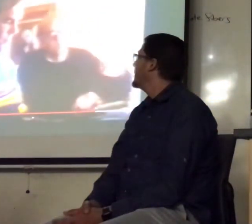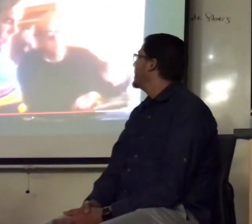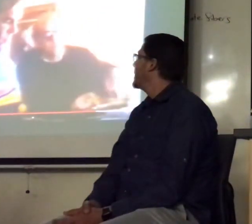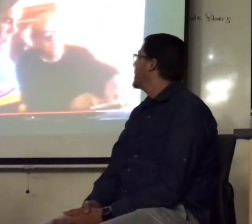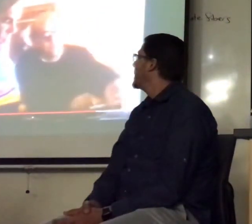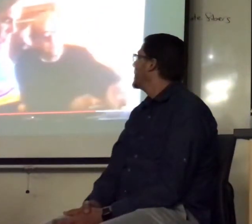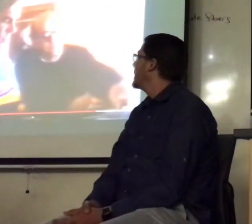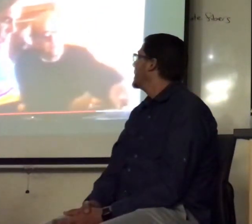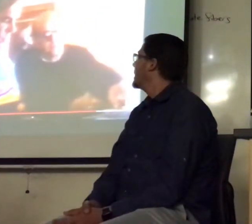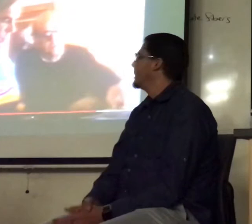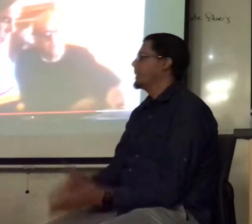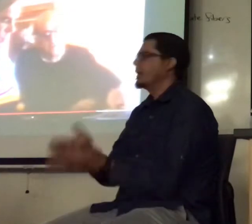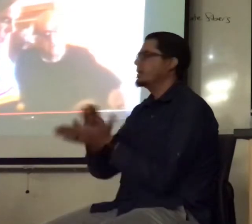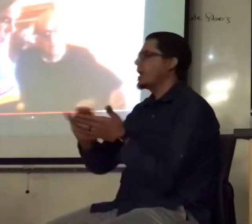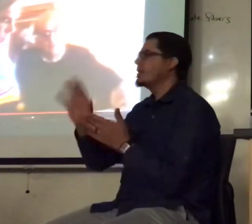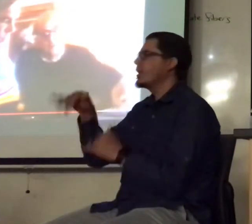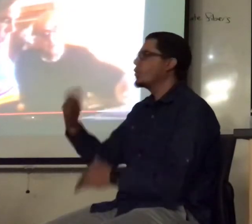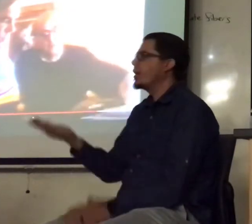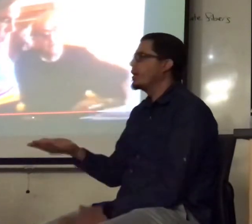That's nice. What's that?